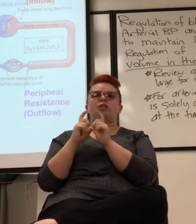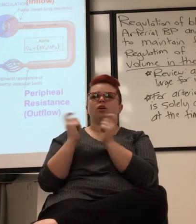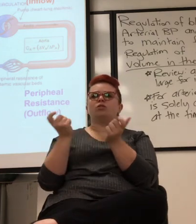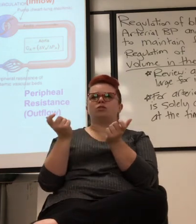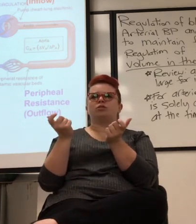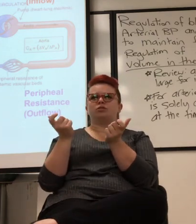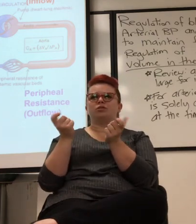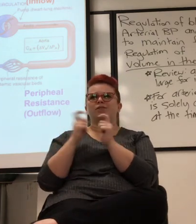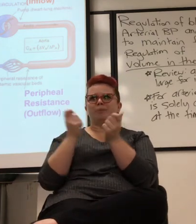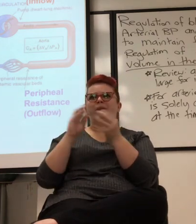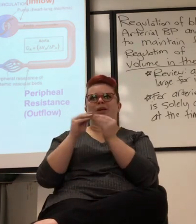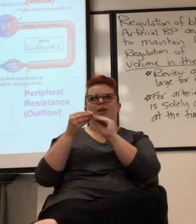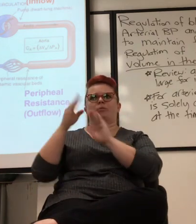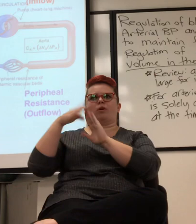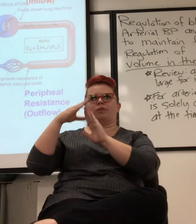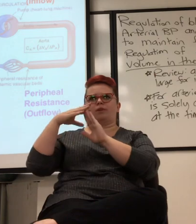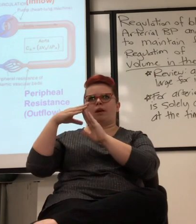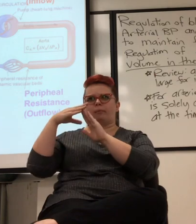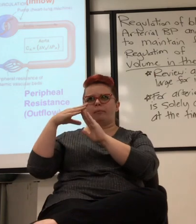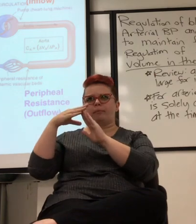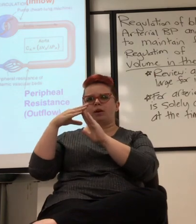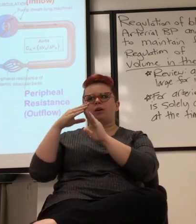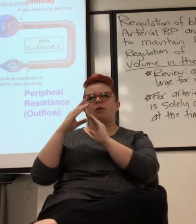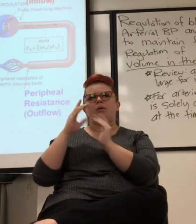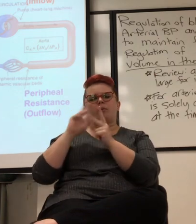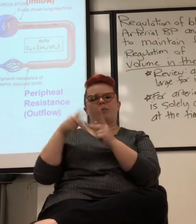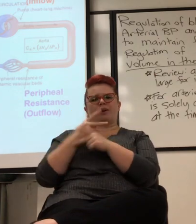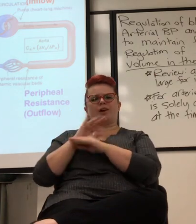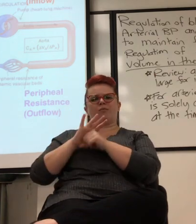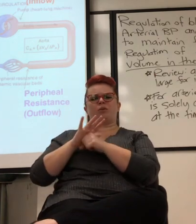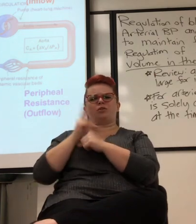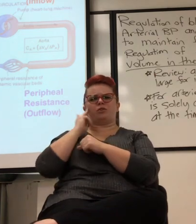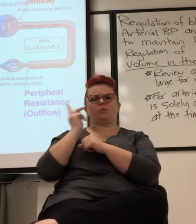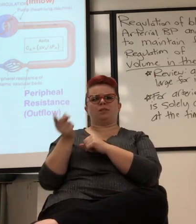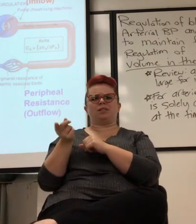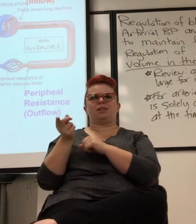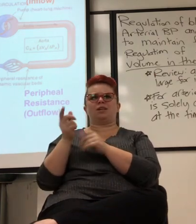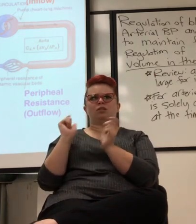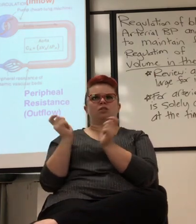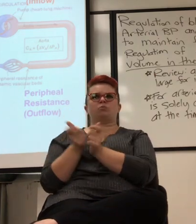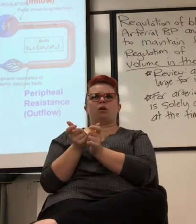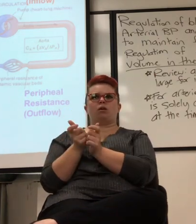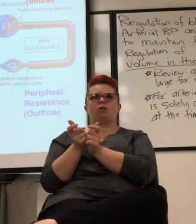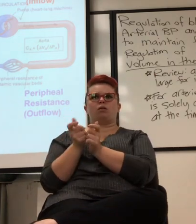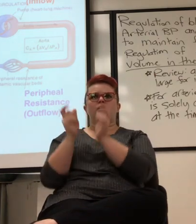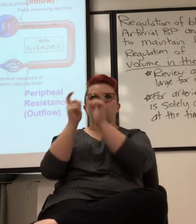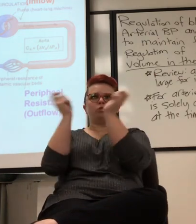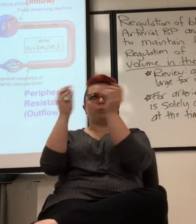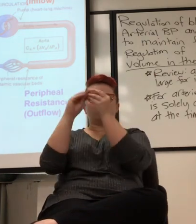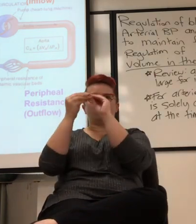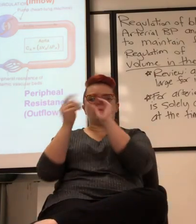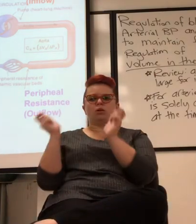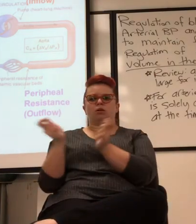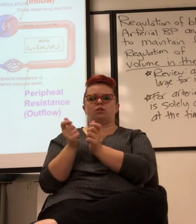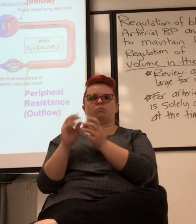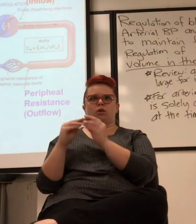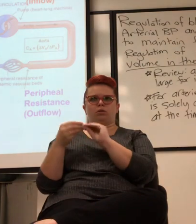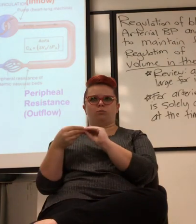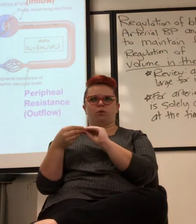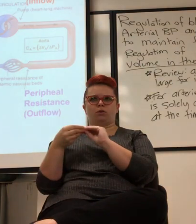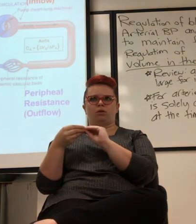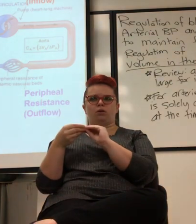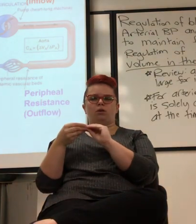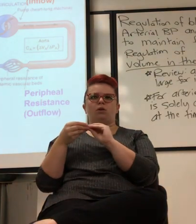Large. A big number up here. Now what kind of pressures do we observe in veins? Small. Low pressures. So